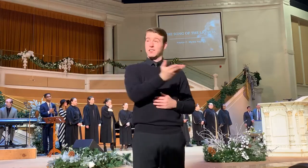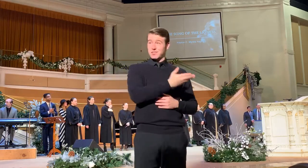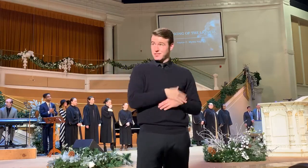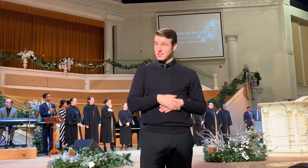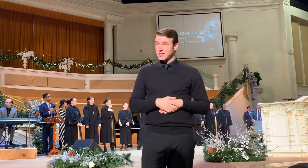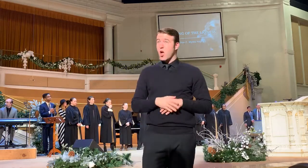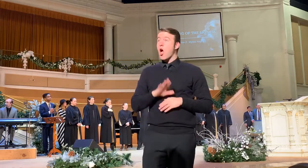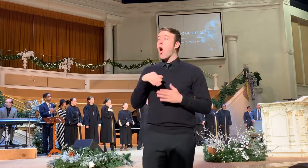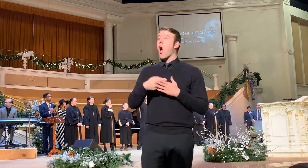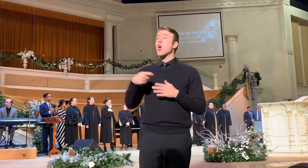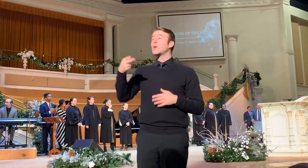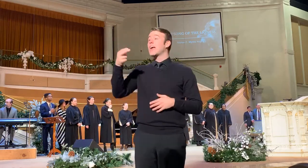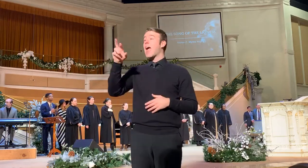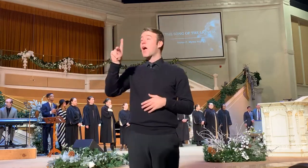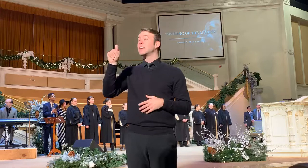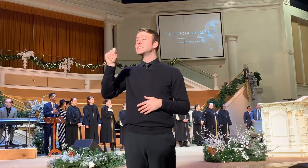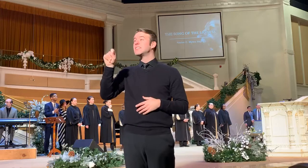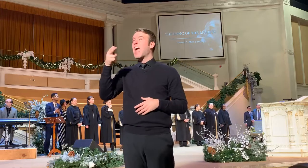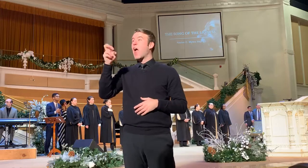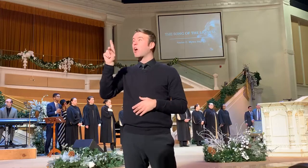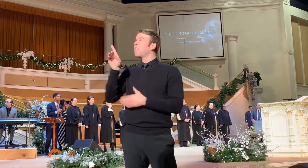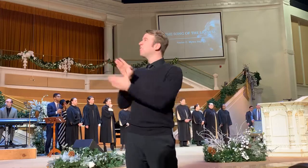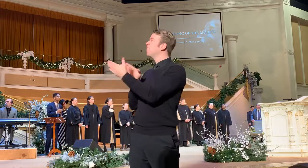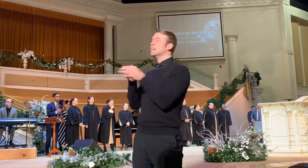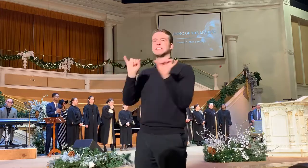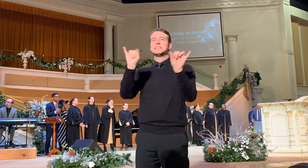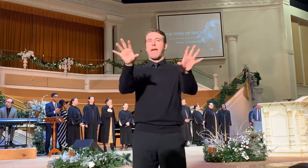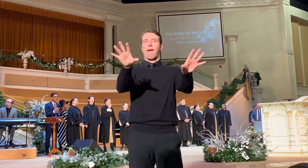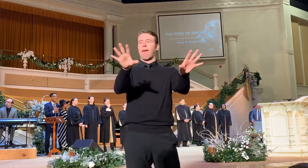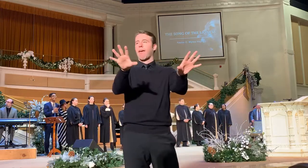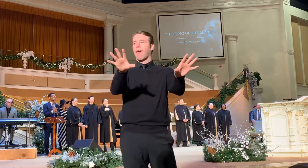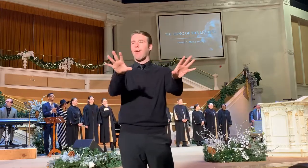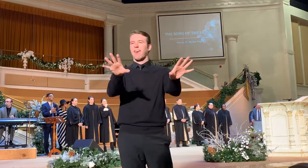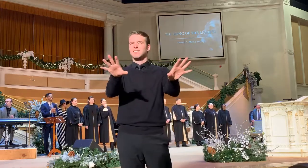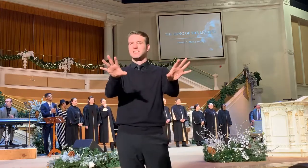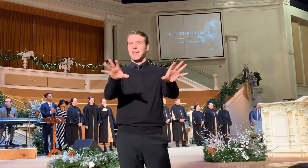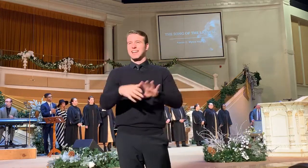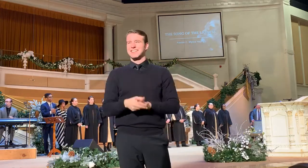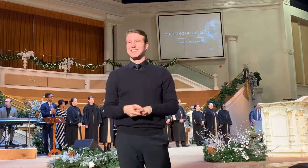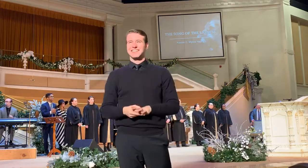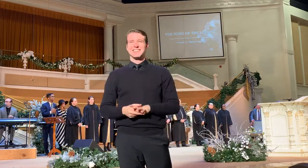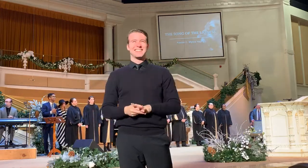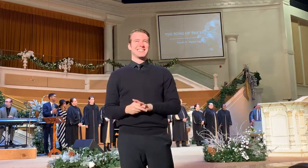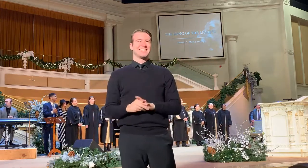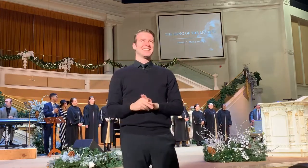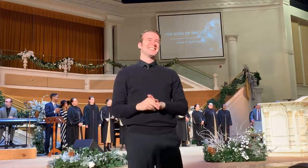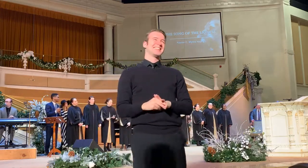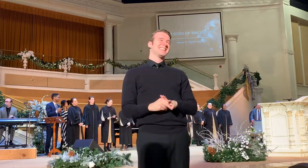All you Herods can stay in the pew.